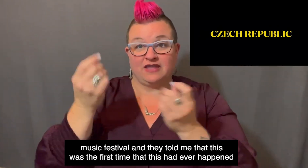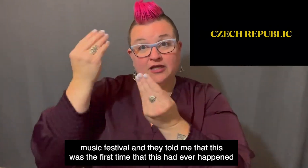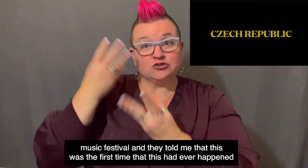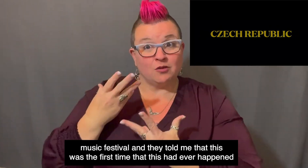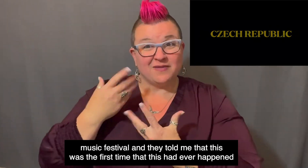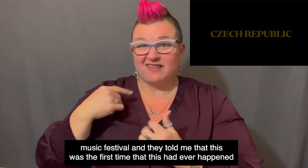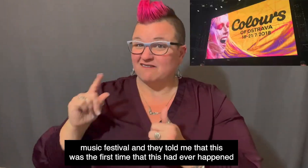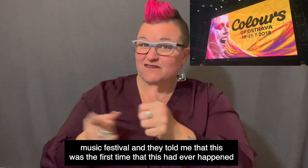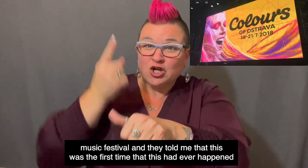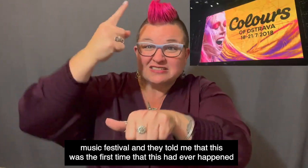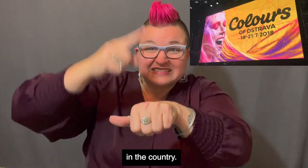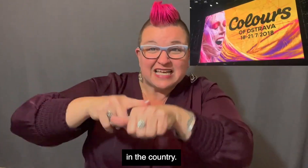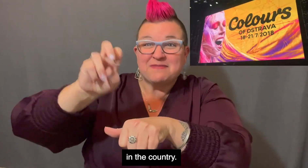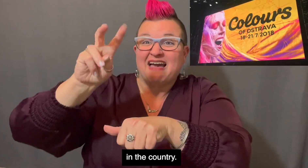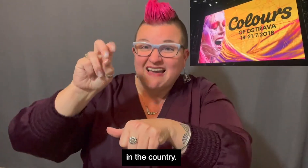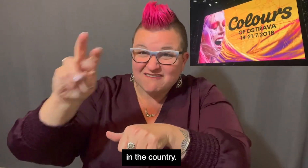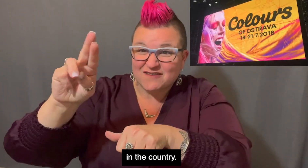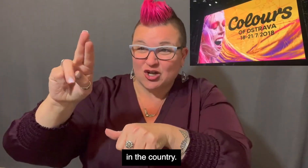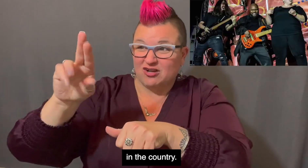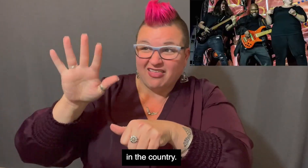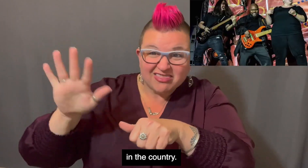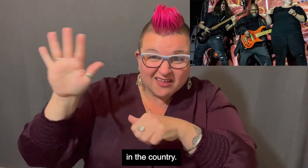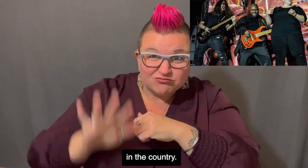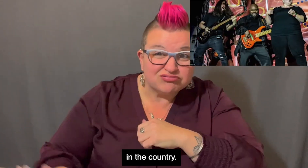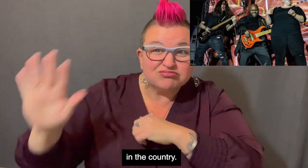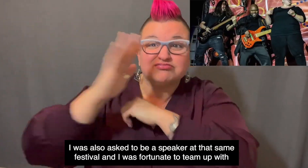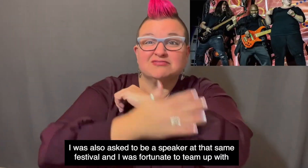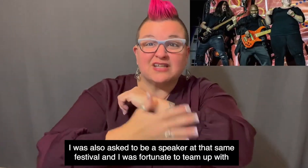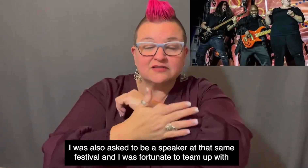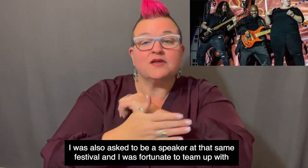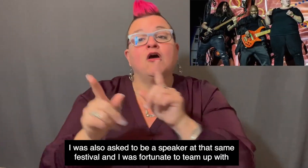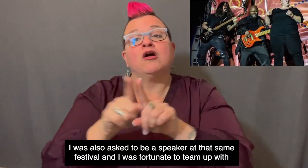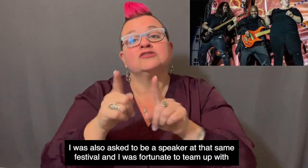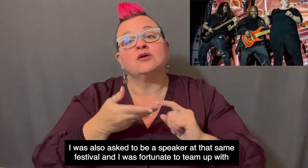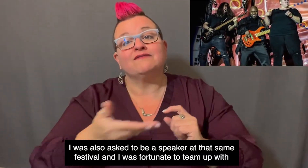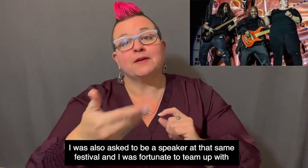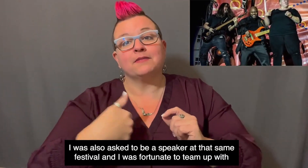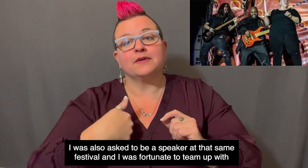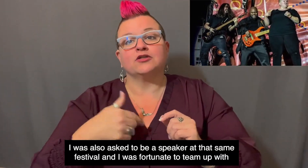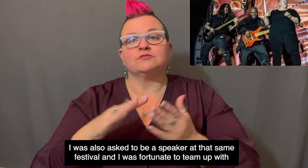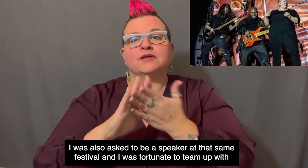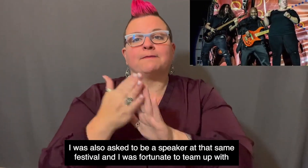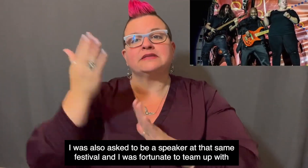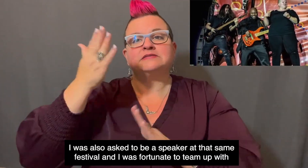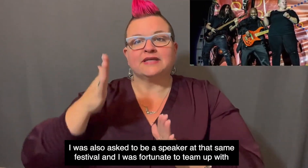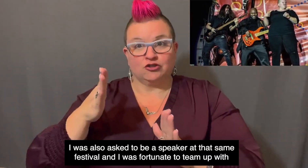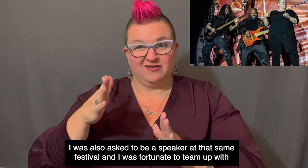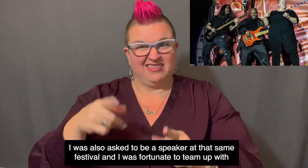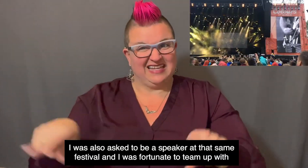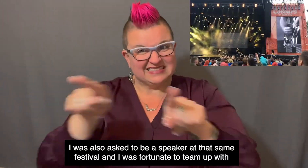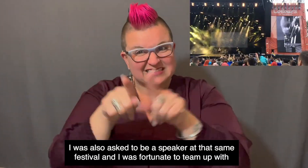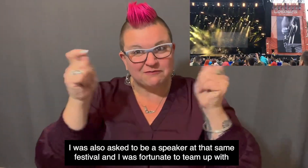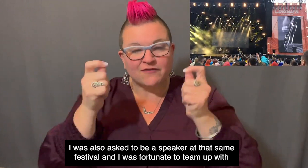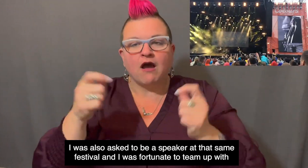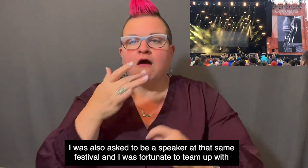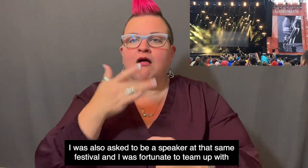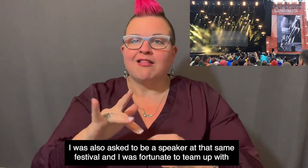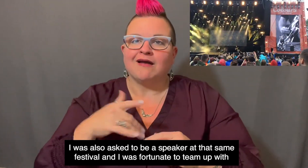had ever happened in the country. I was also asked to be a speaker at that same festival, and I was lucky enough to